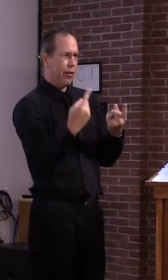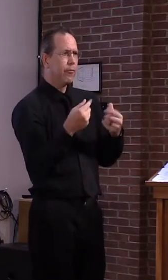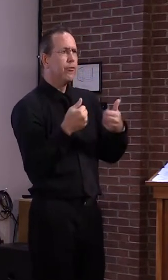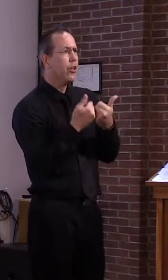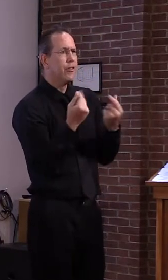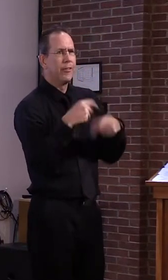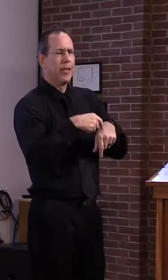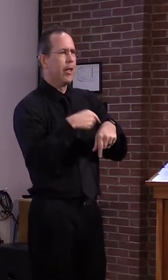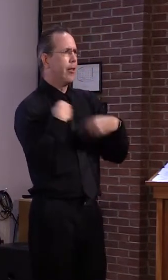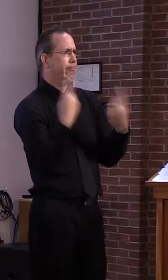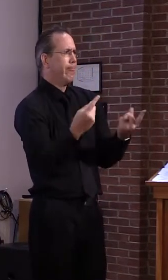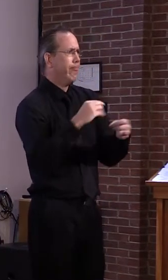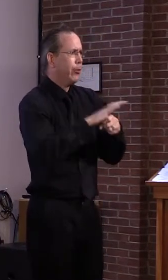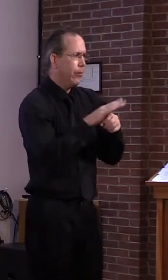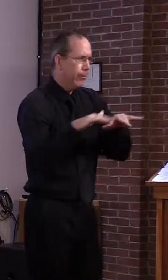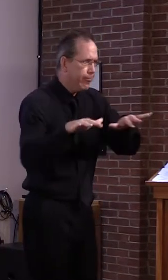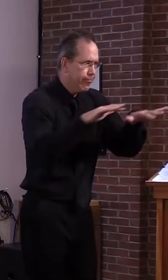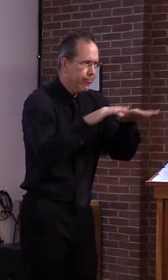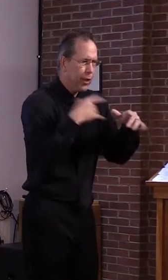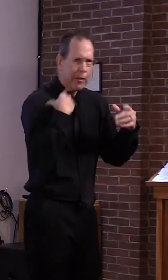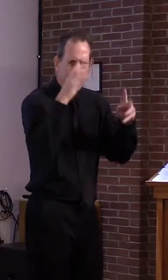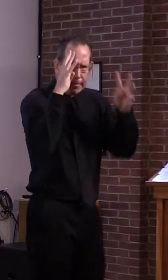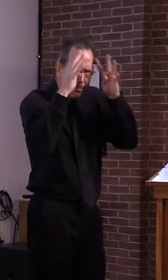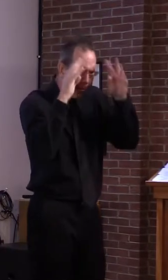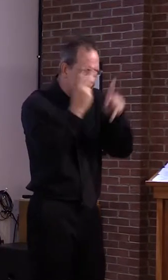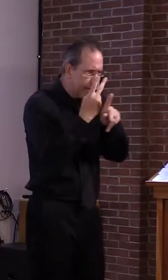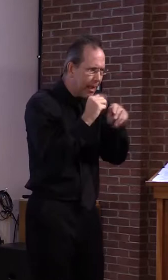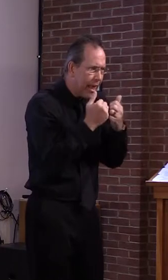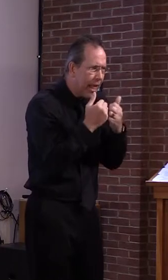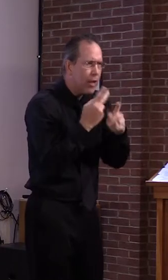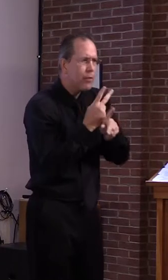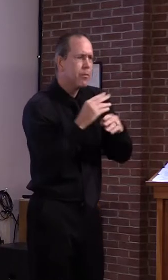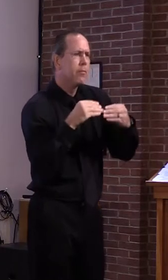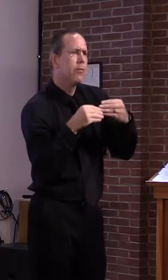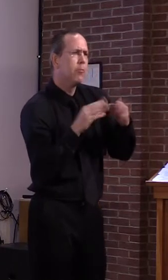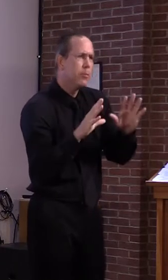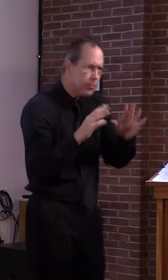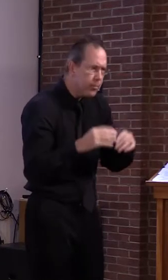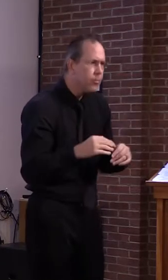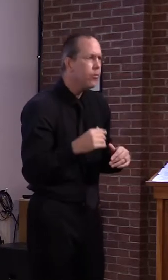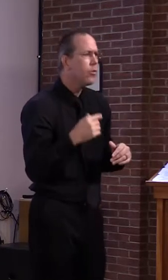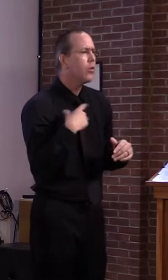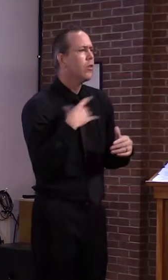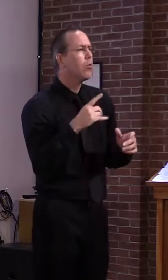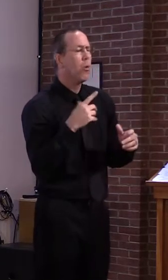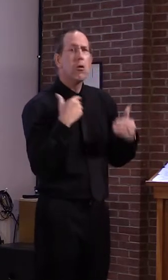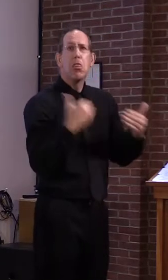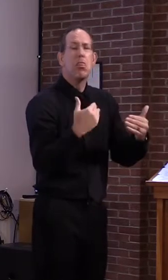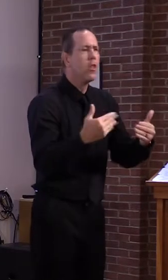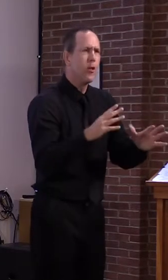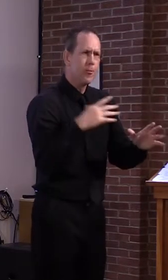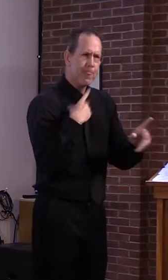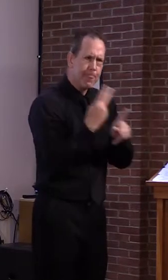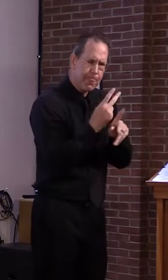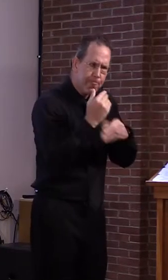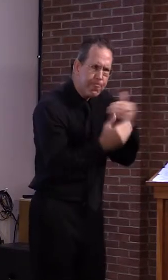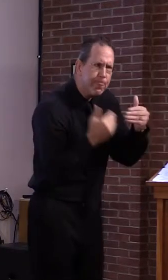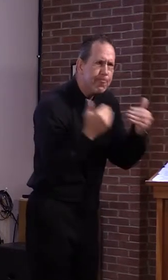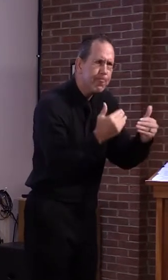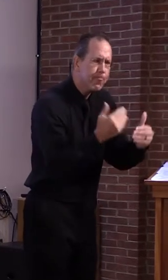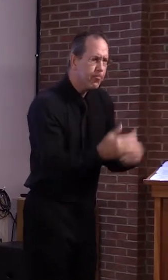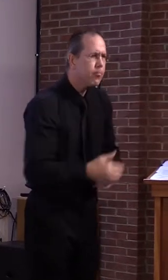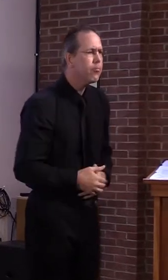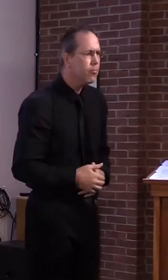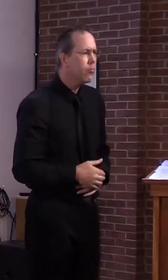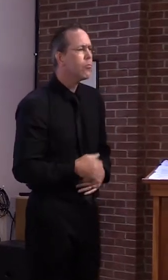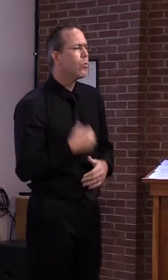require creative thinking, flexibility, and action. To be clear, we're working with our community partners to